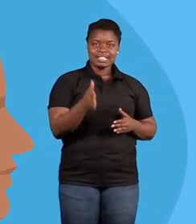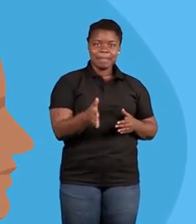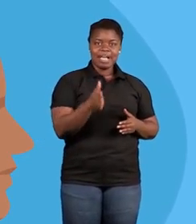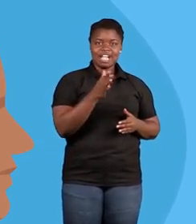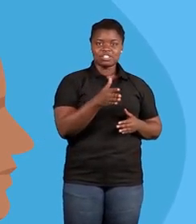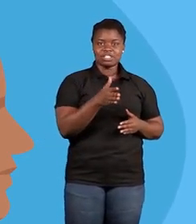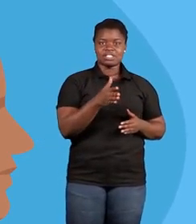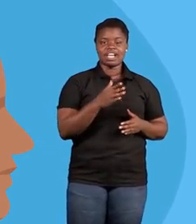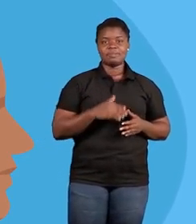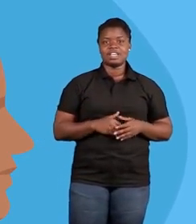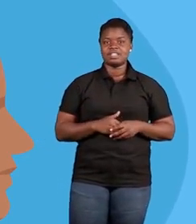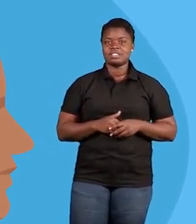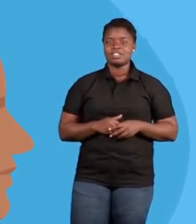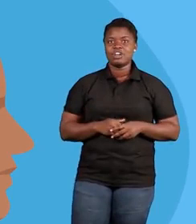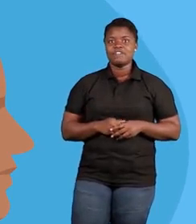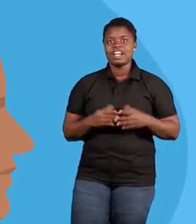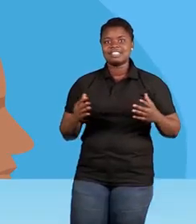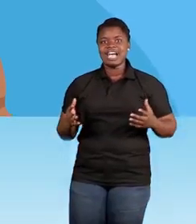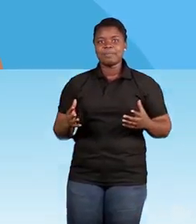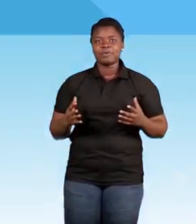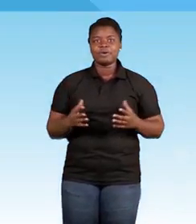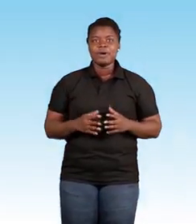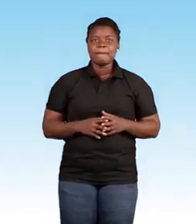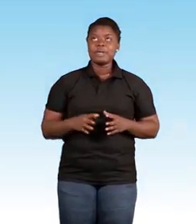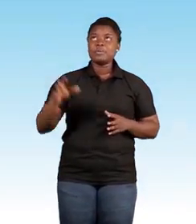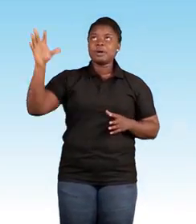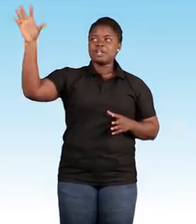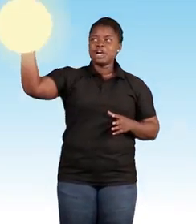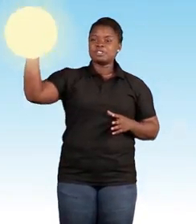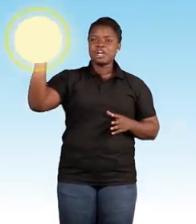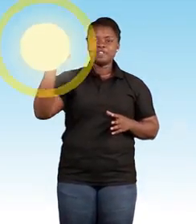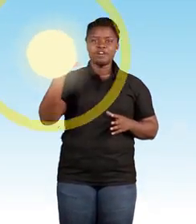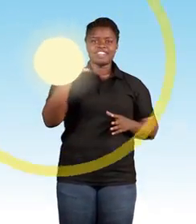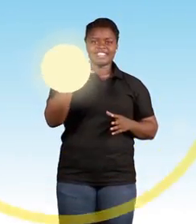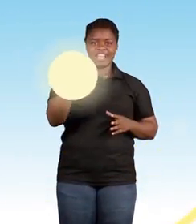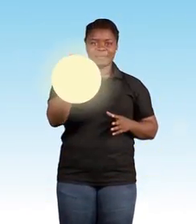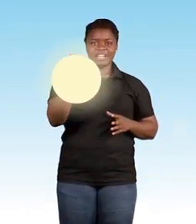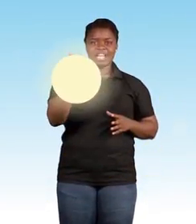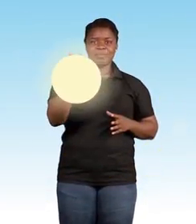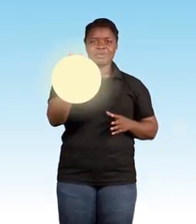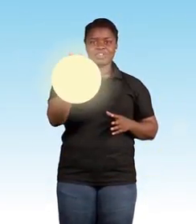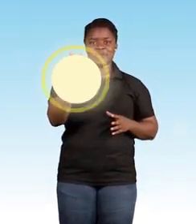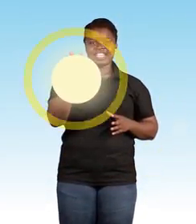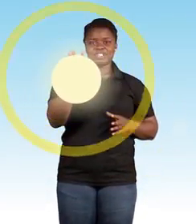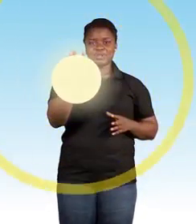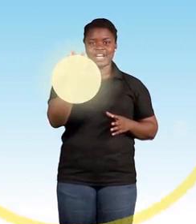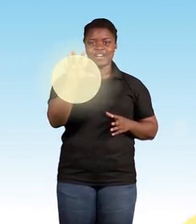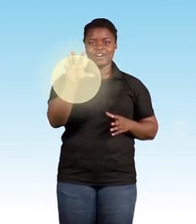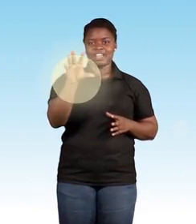step-by-step actions and methods. For example, people probably observed over time that pools of water dry under the